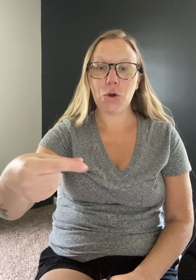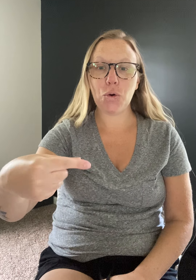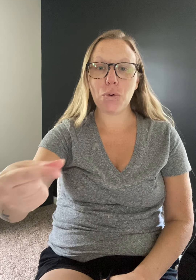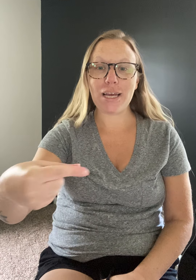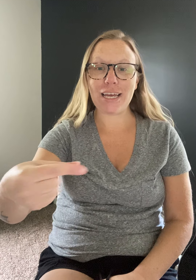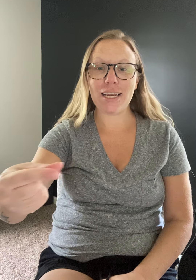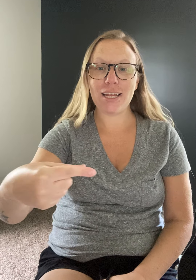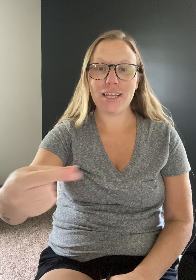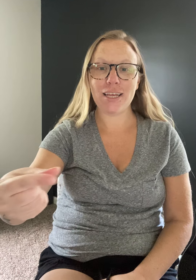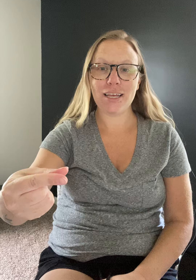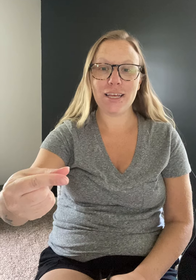green,